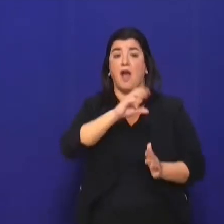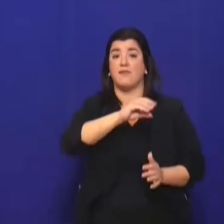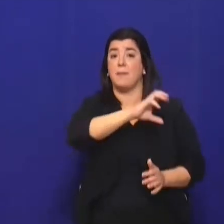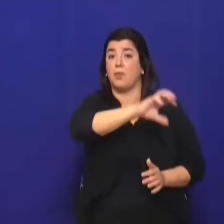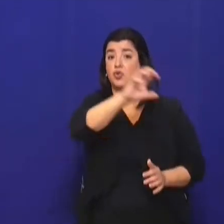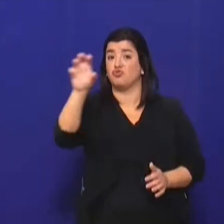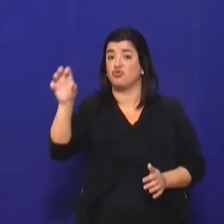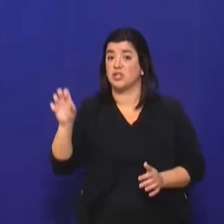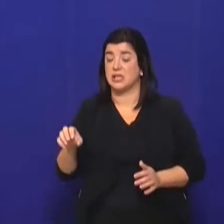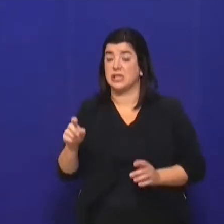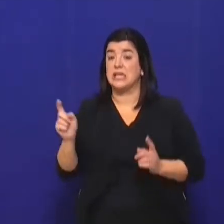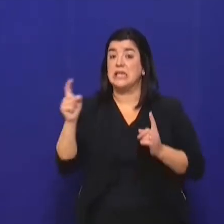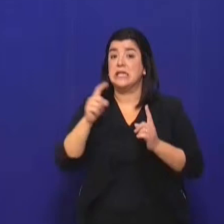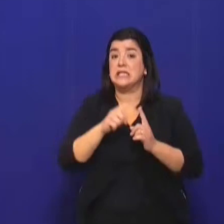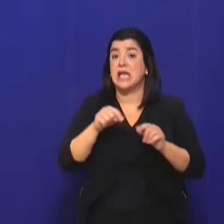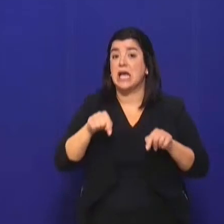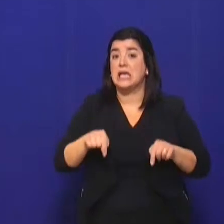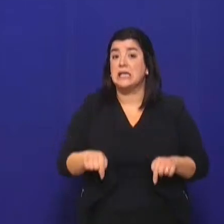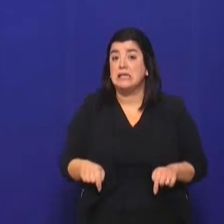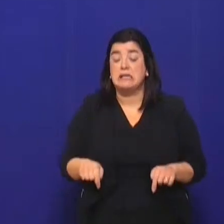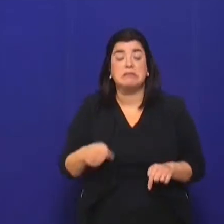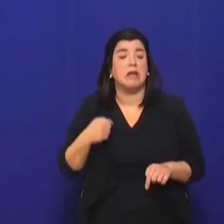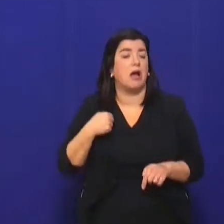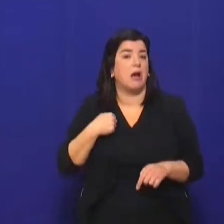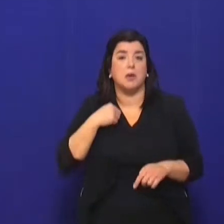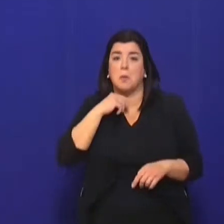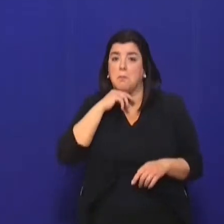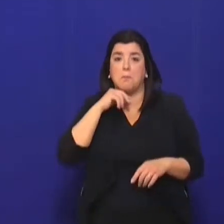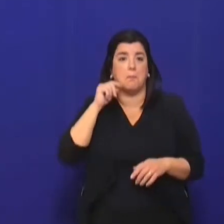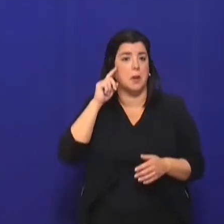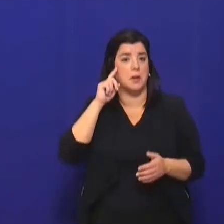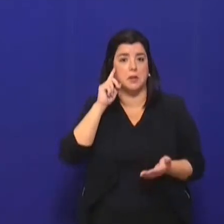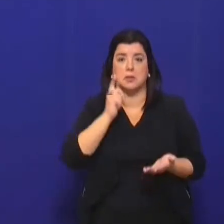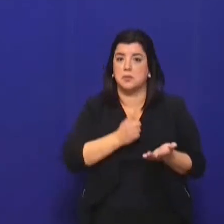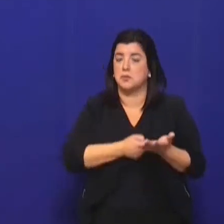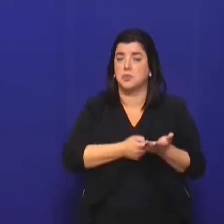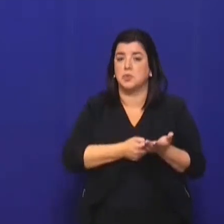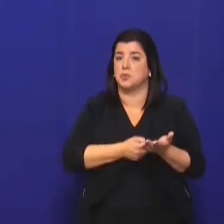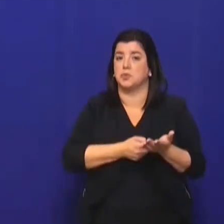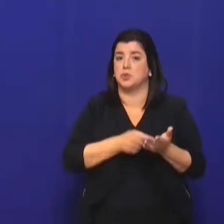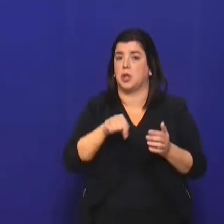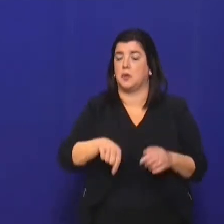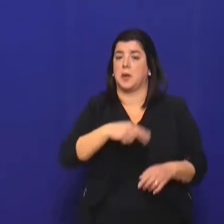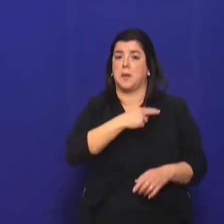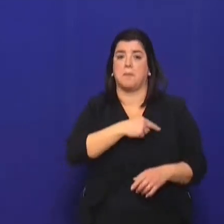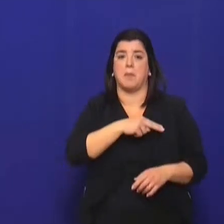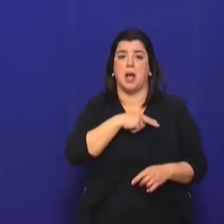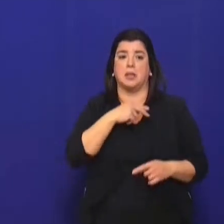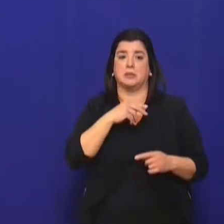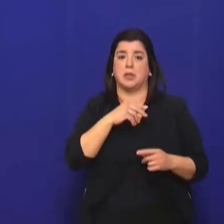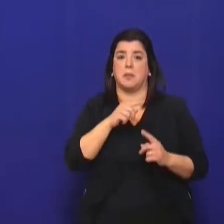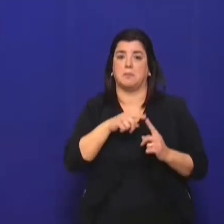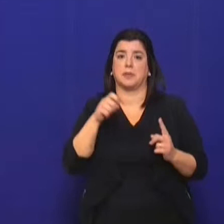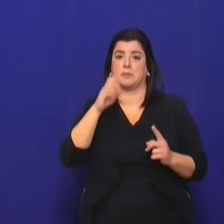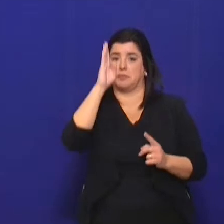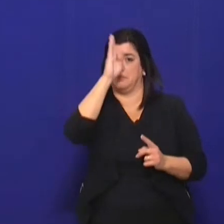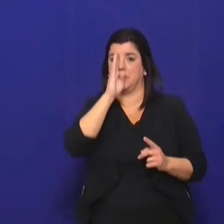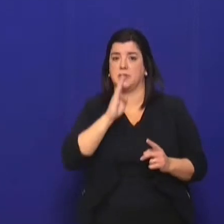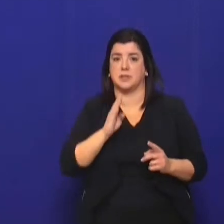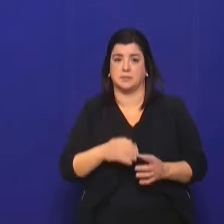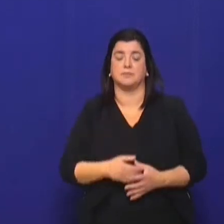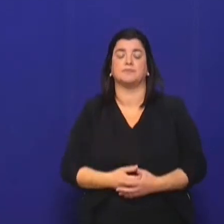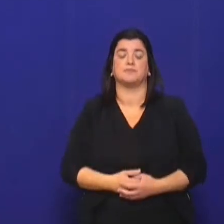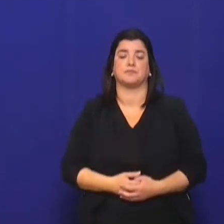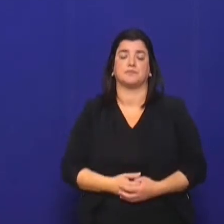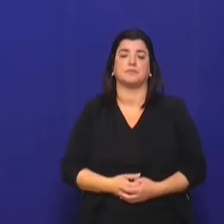postijiet. Sa issa mill-analiżi li għamilna aħna ma kellna l-ebda każi li huma relatati simili ma' dan il-virus